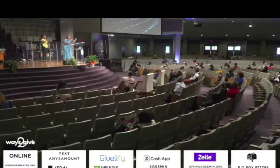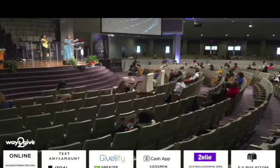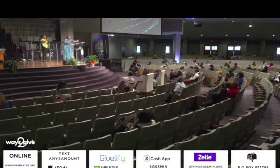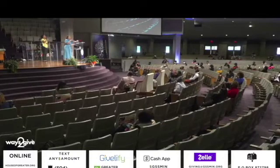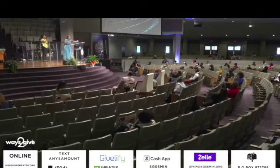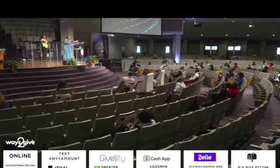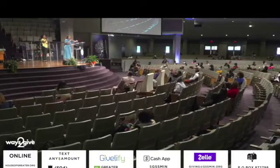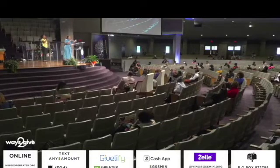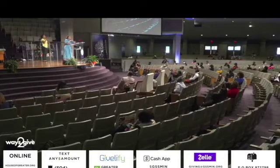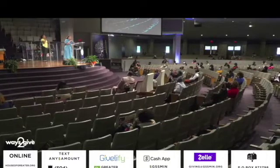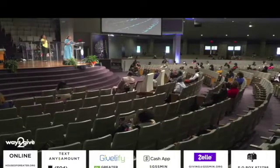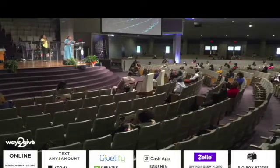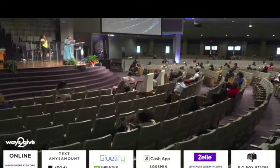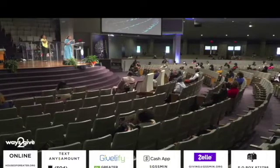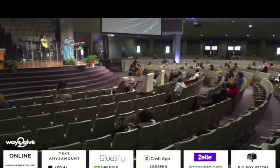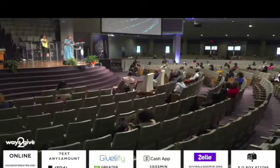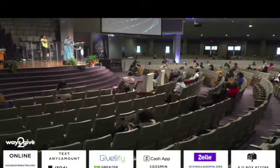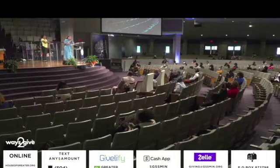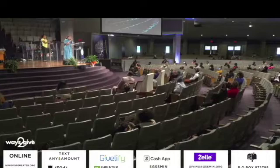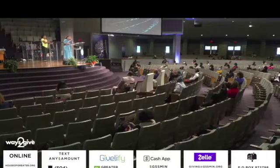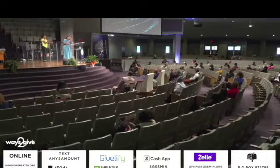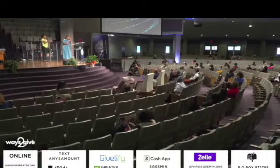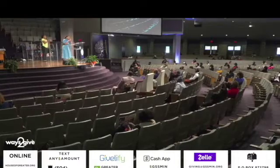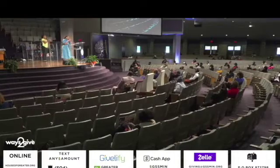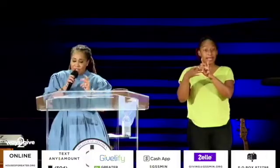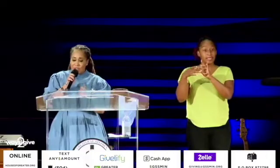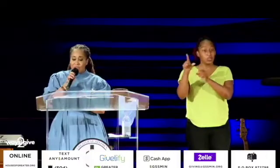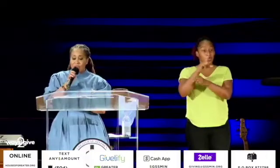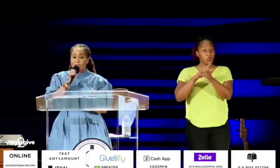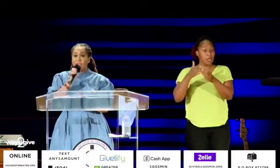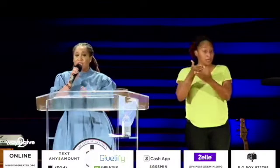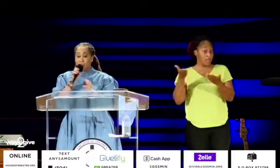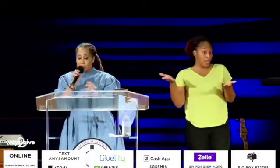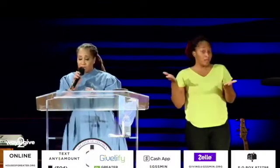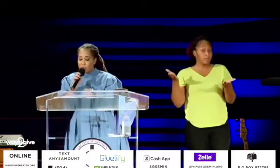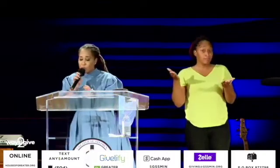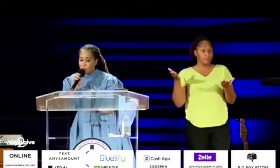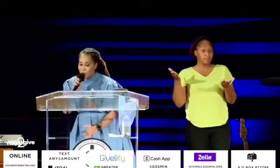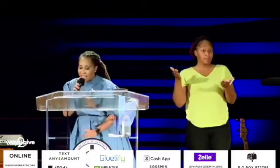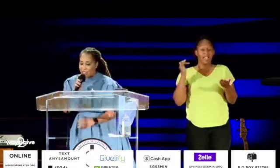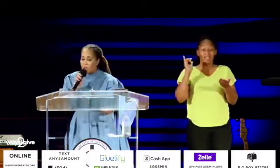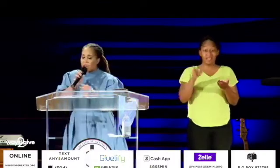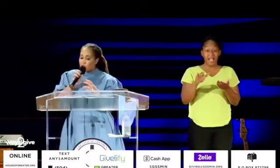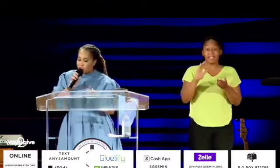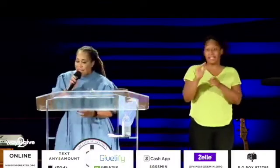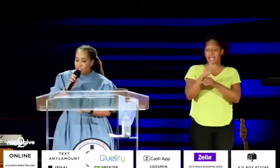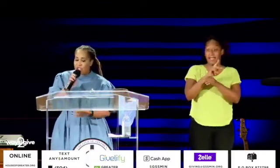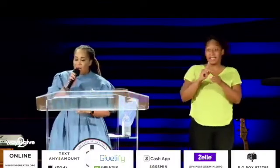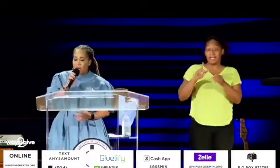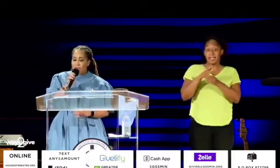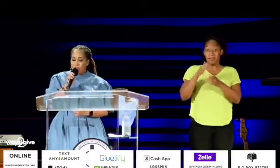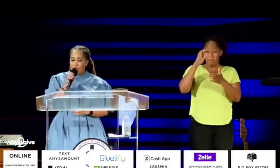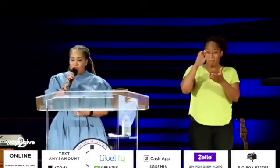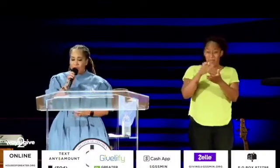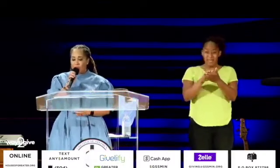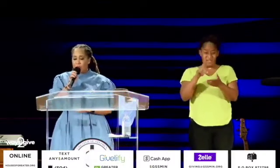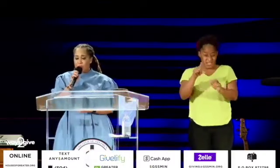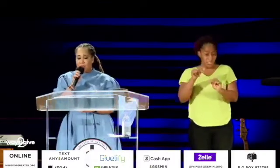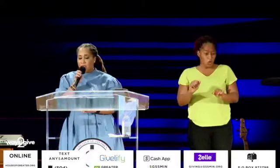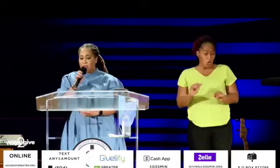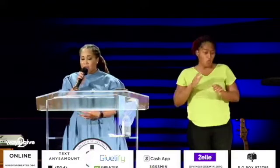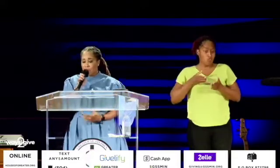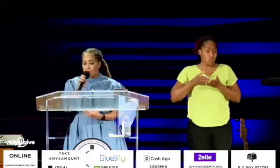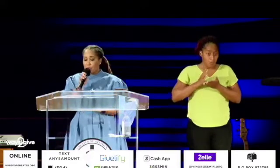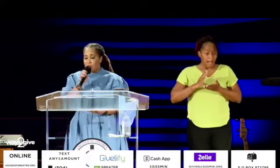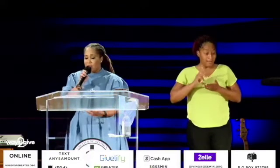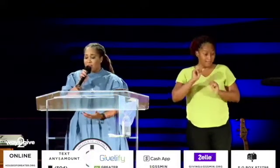to the things pertaining to the kingdom. Yes, yes, it's the kingdom believers' right to cast out unclean spirits